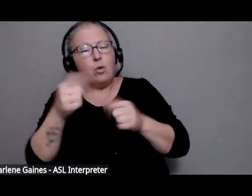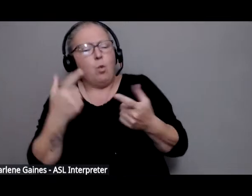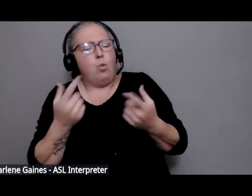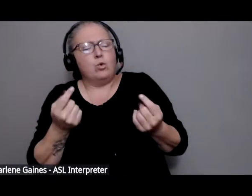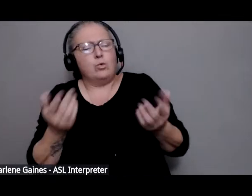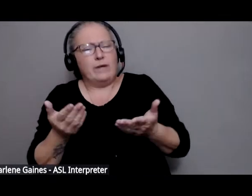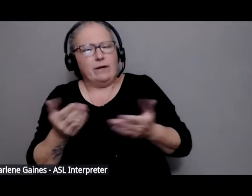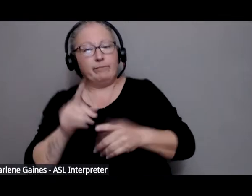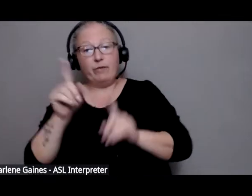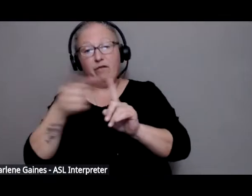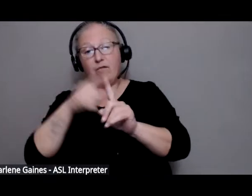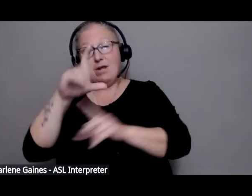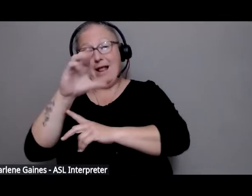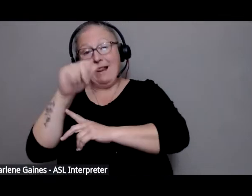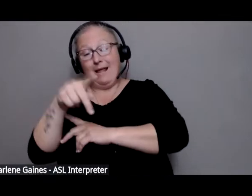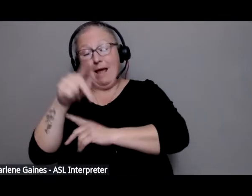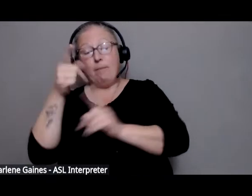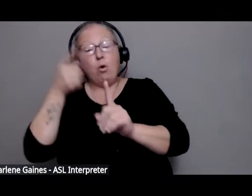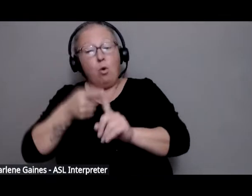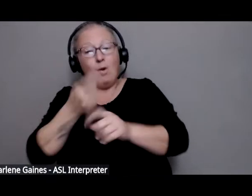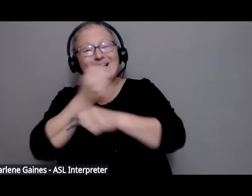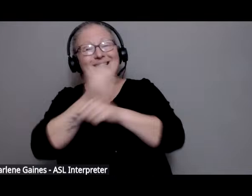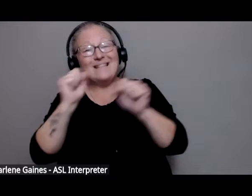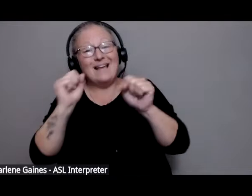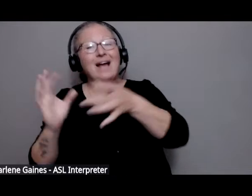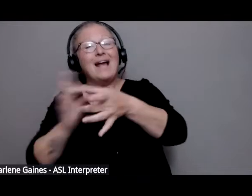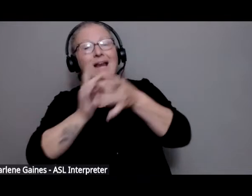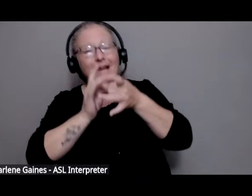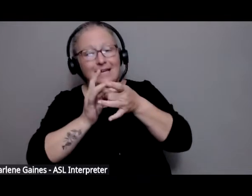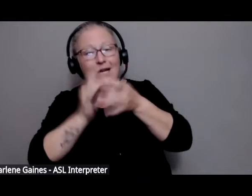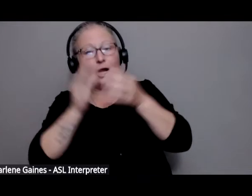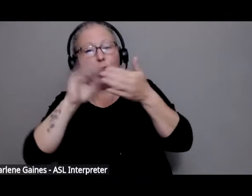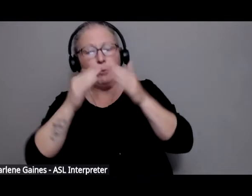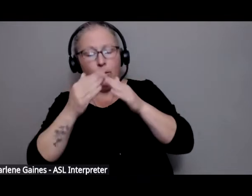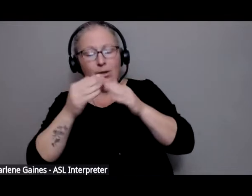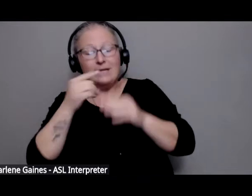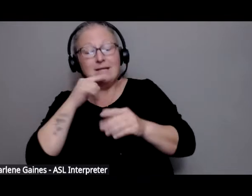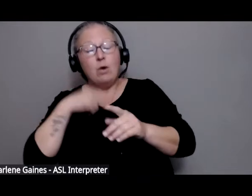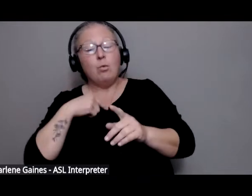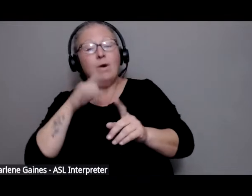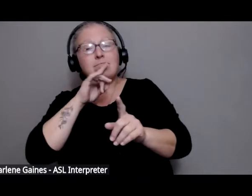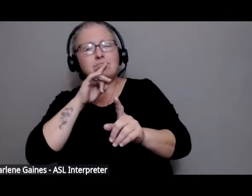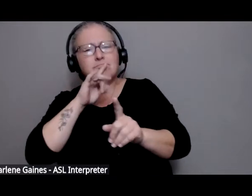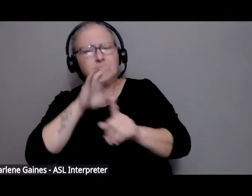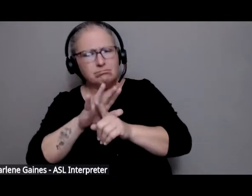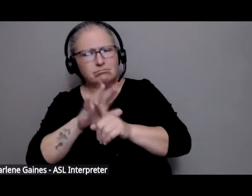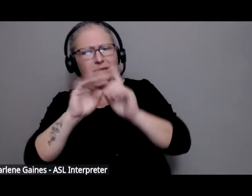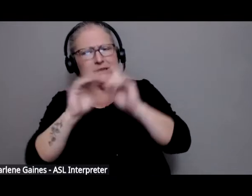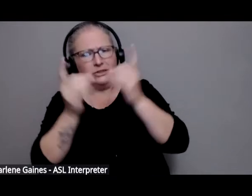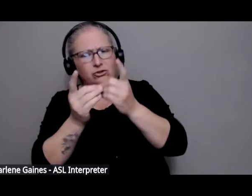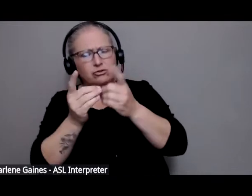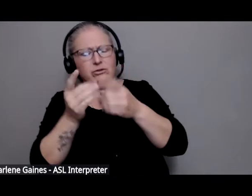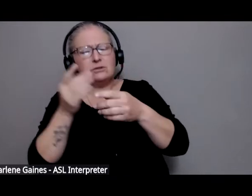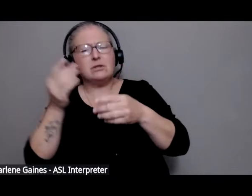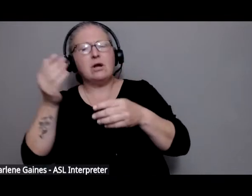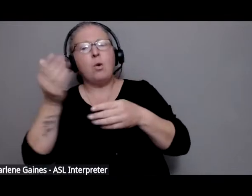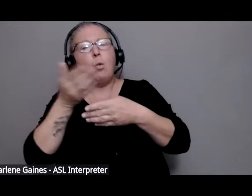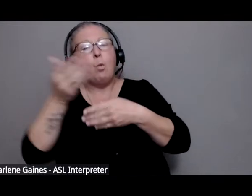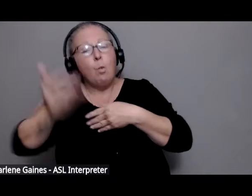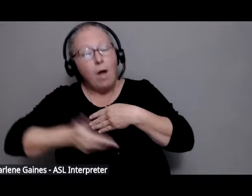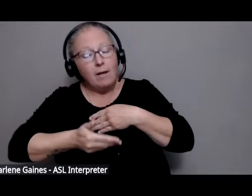first LCAP goal is a safe and connected community. It reads, "We are dedicated as a district to creating a welcoming,